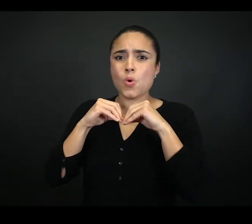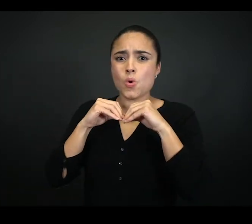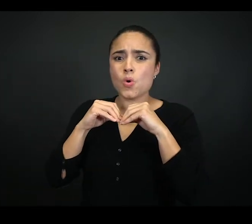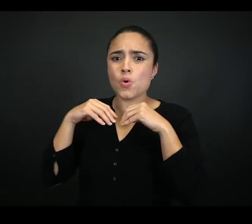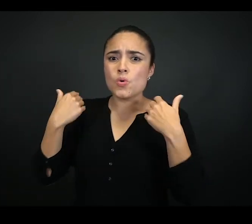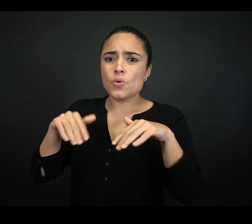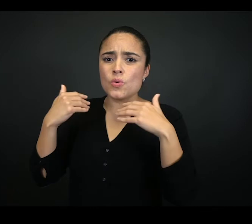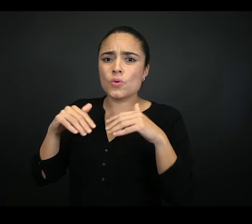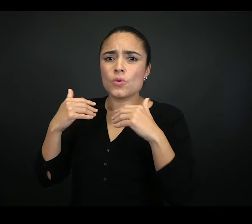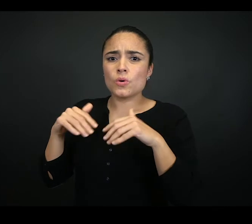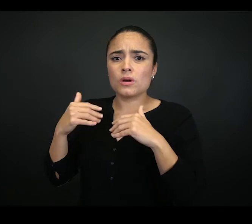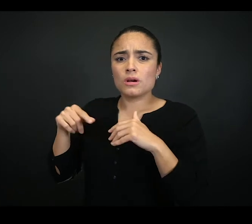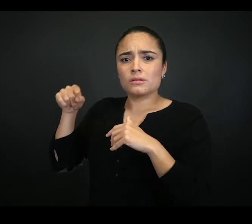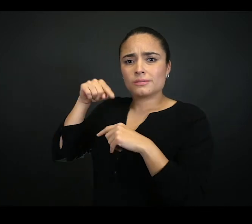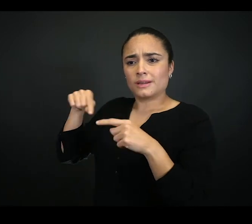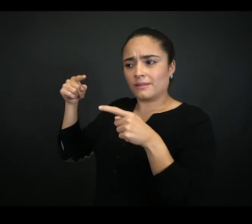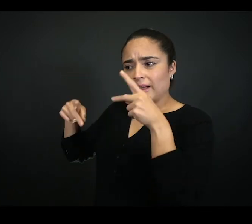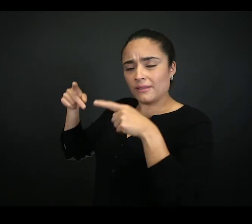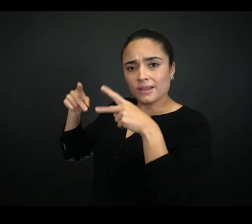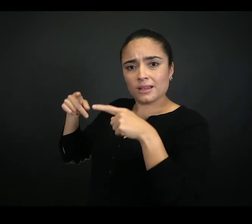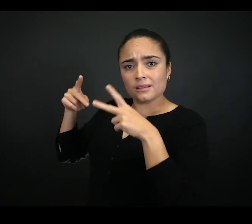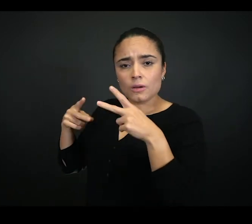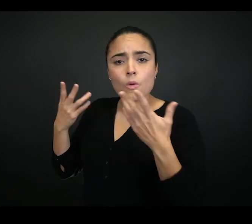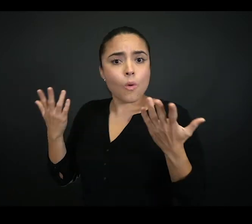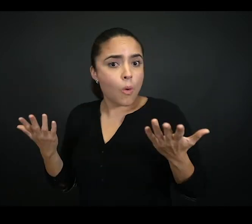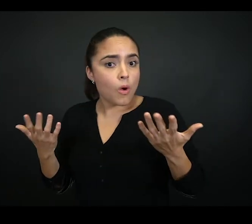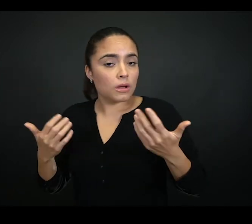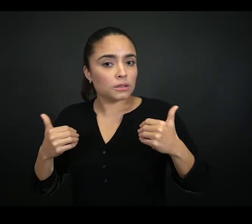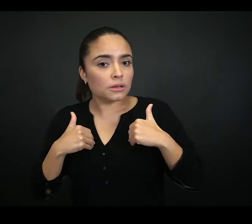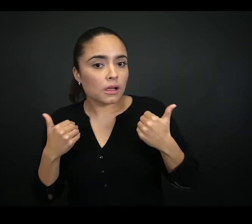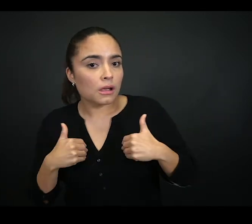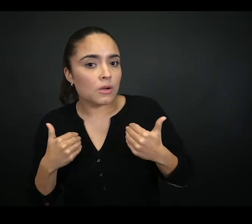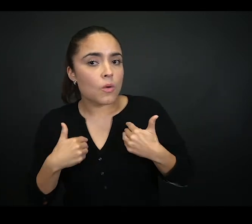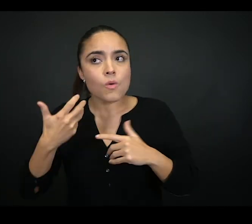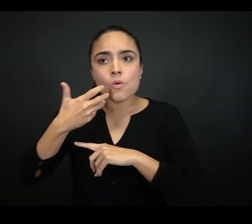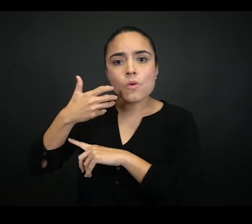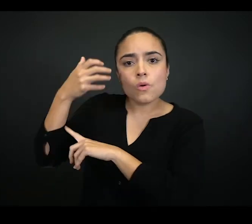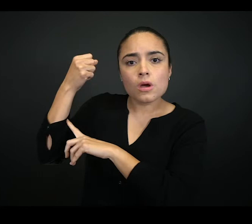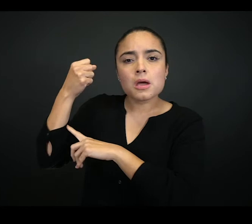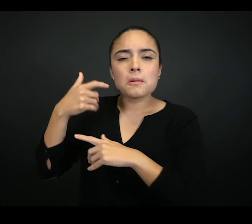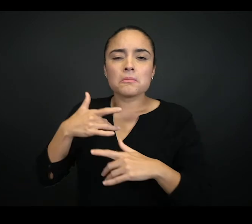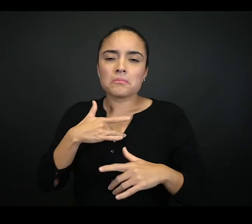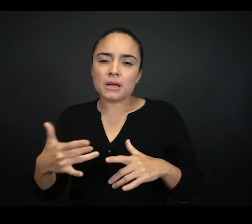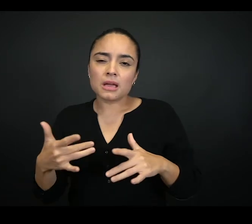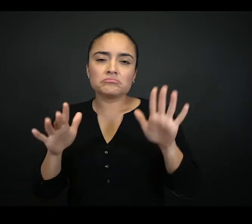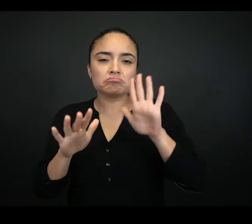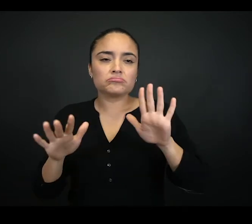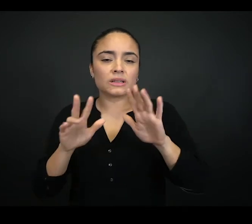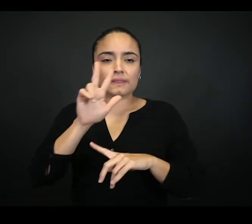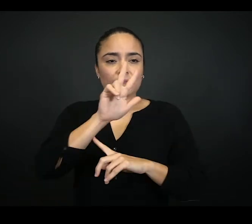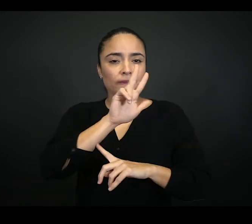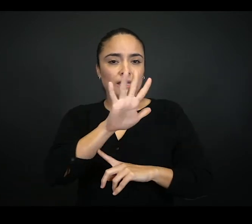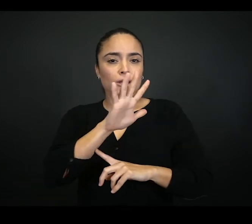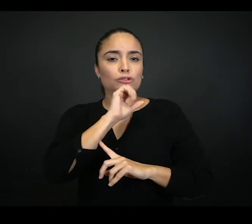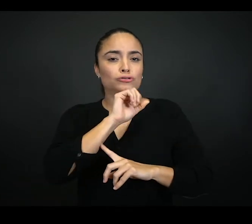supervised injection services in the city who attract more women, which is great, or people who are